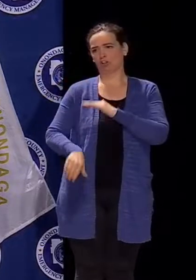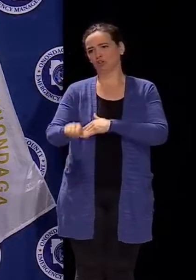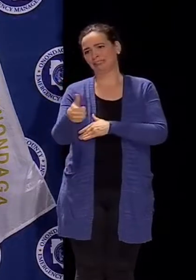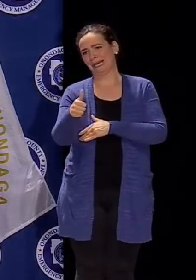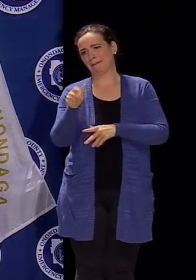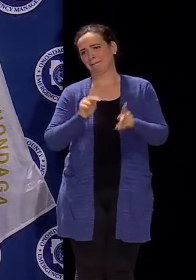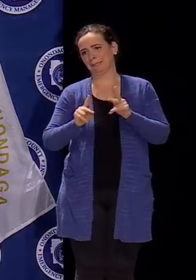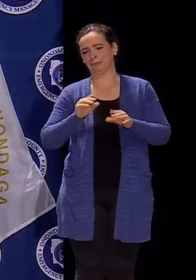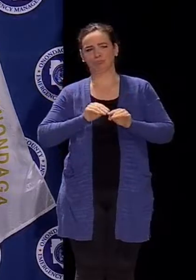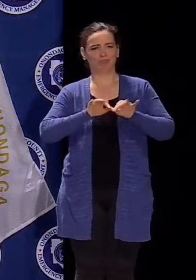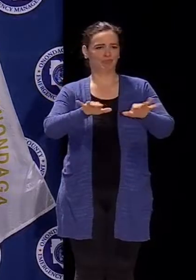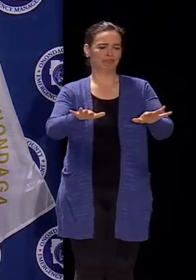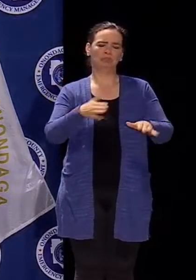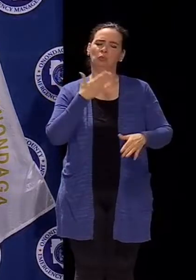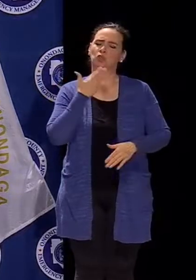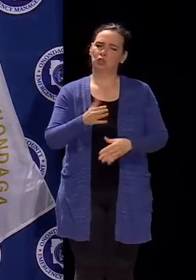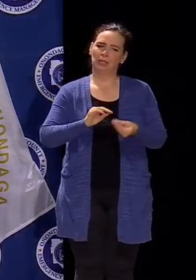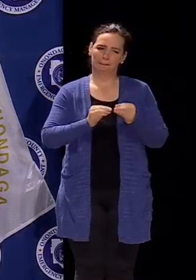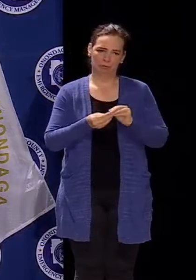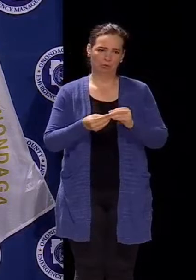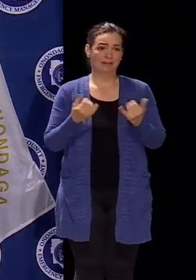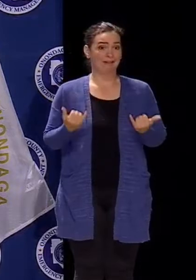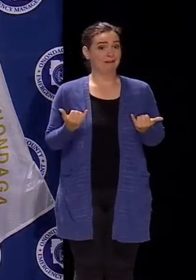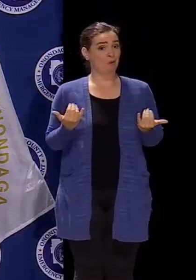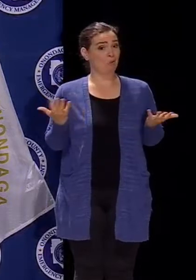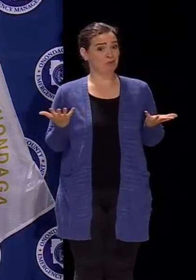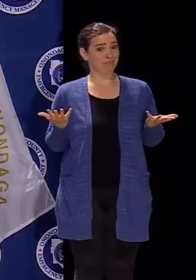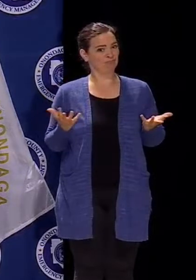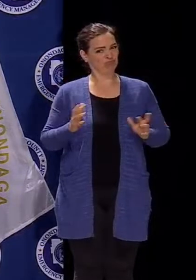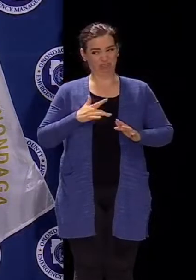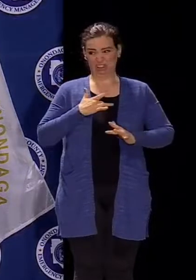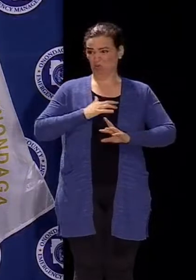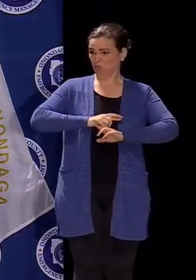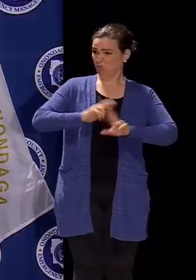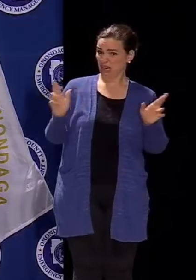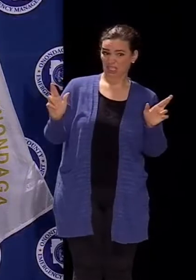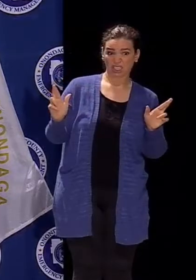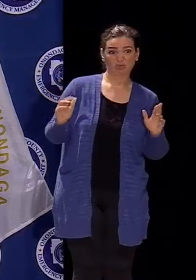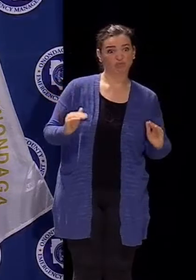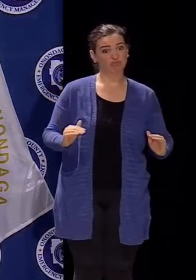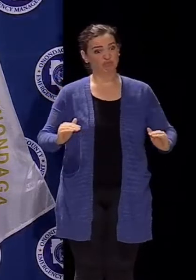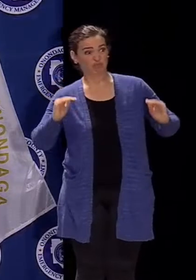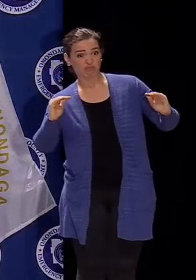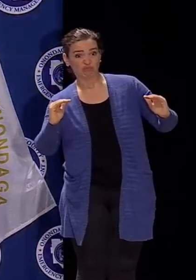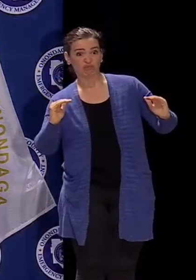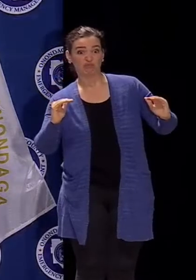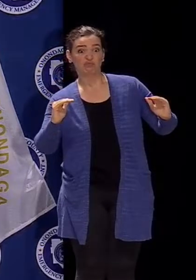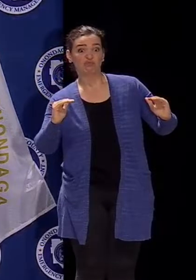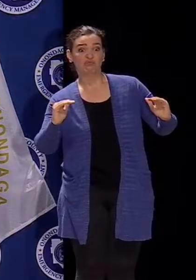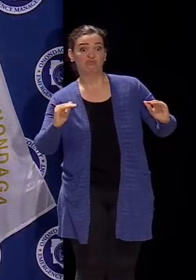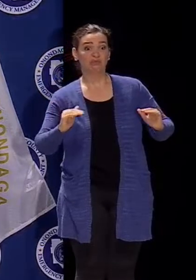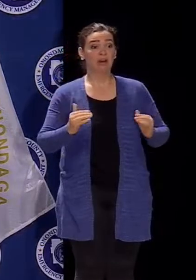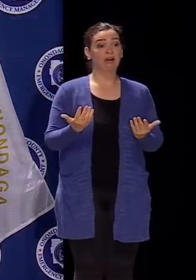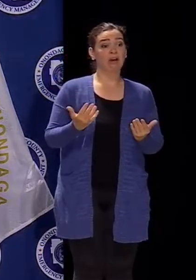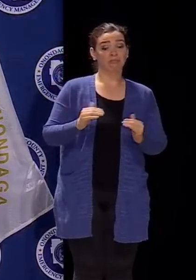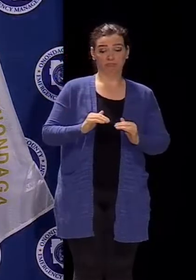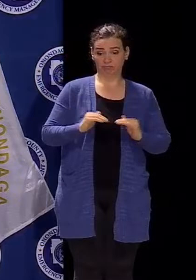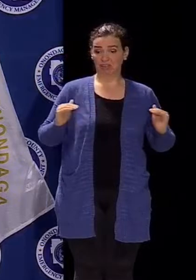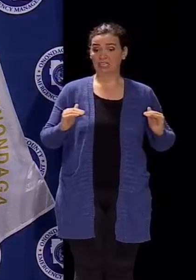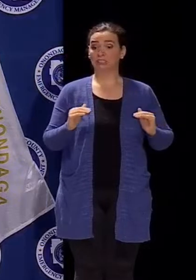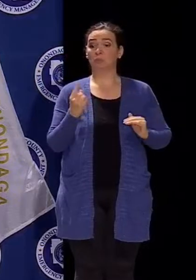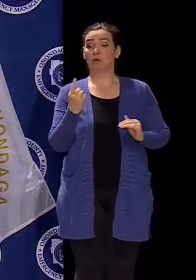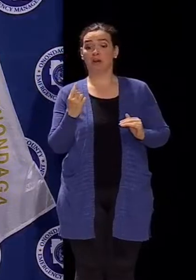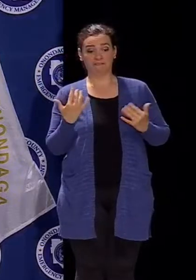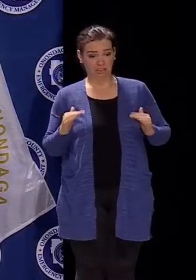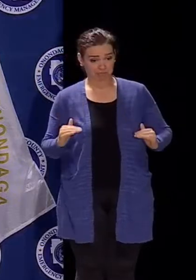phase 2, we can now say very comfortably phase 1 did not have an impact on raising the